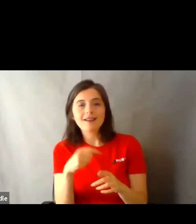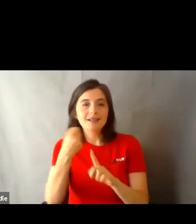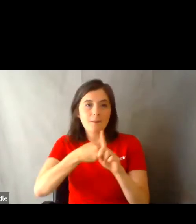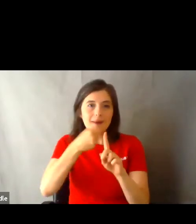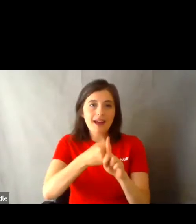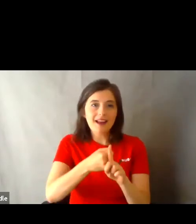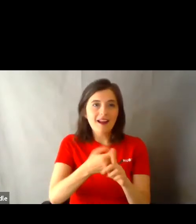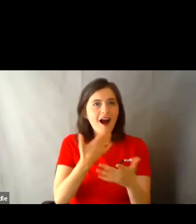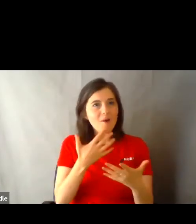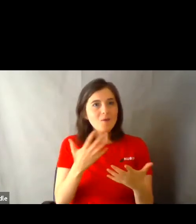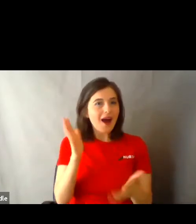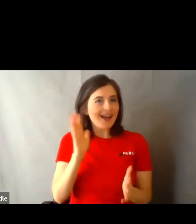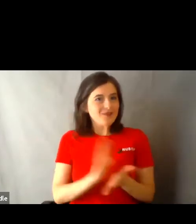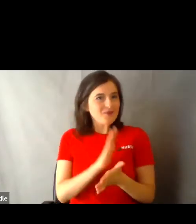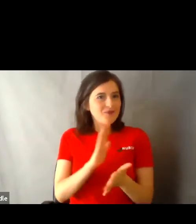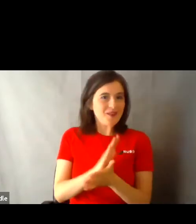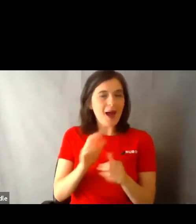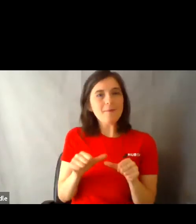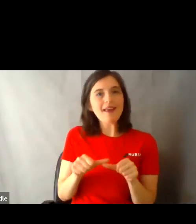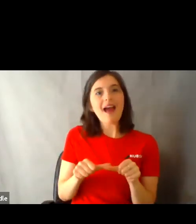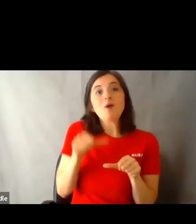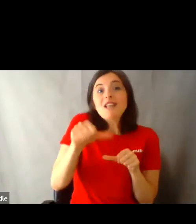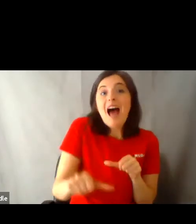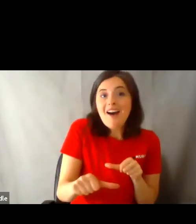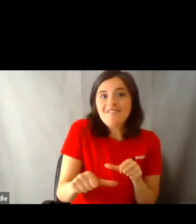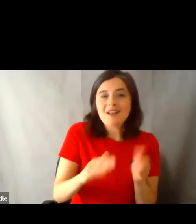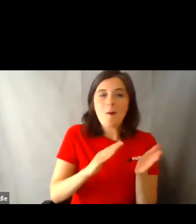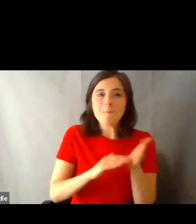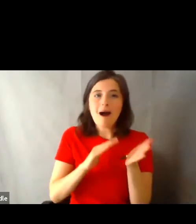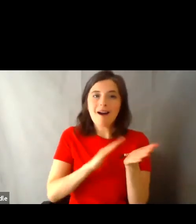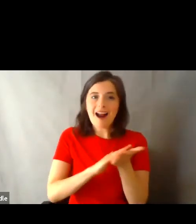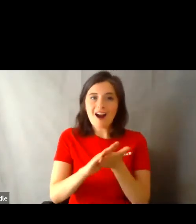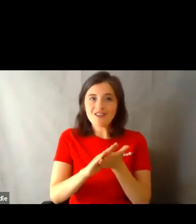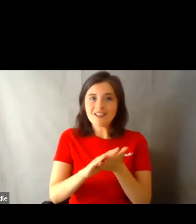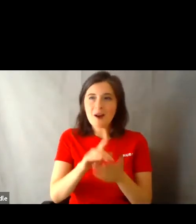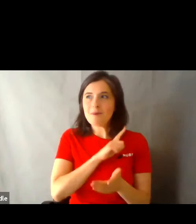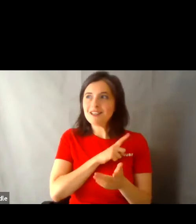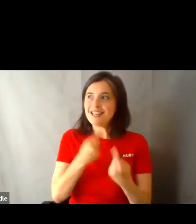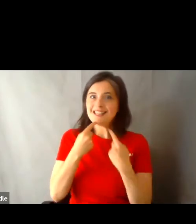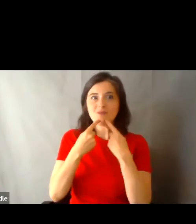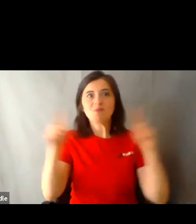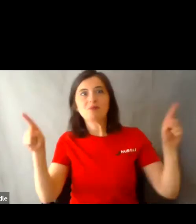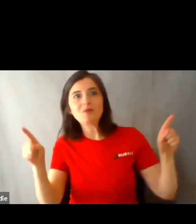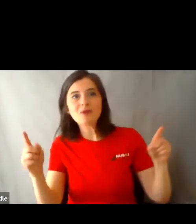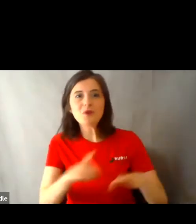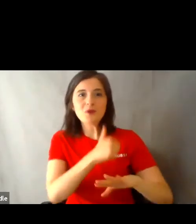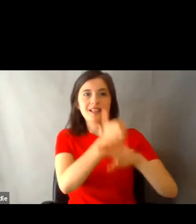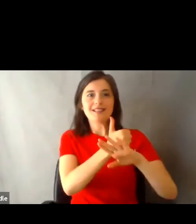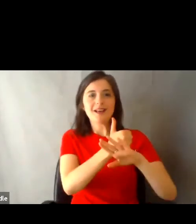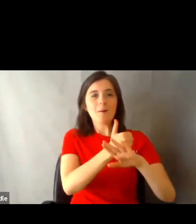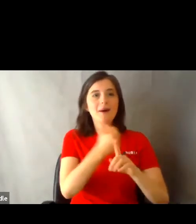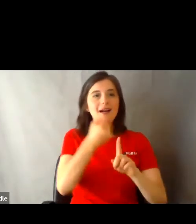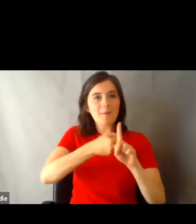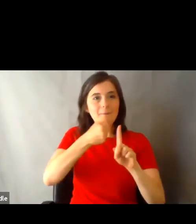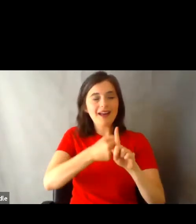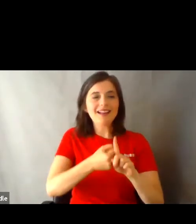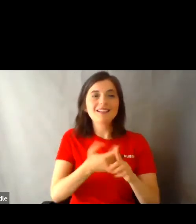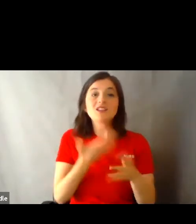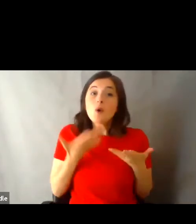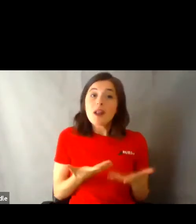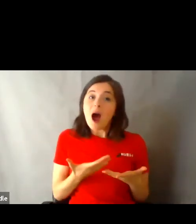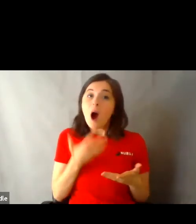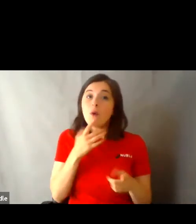call to arms and guide to setting up a campaign. So what we're going to talk about is we're going to talk about the timeline of the